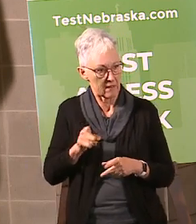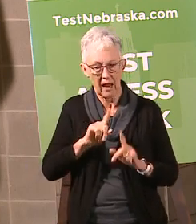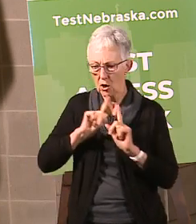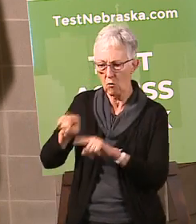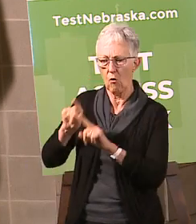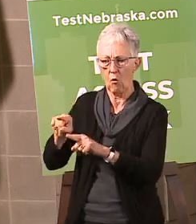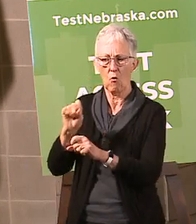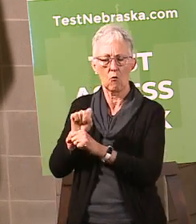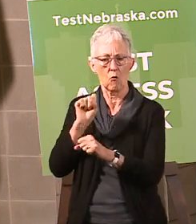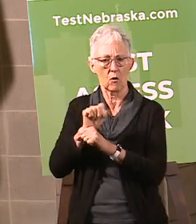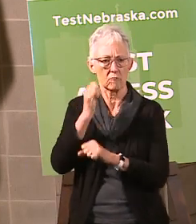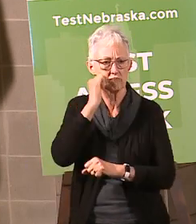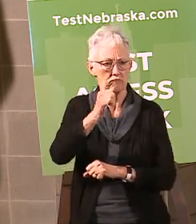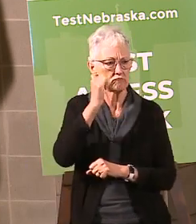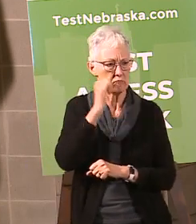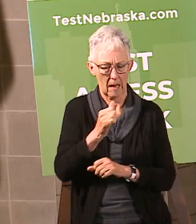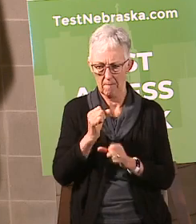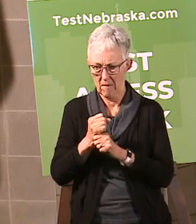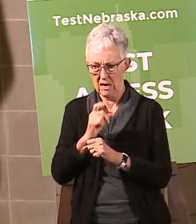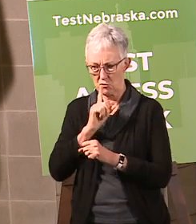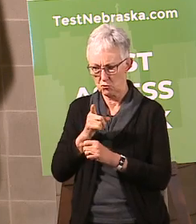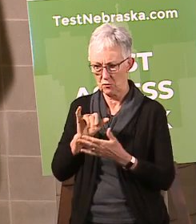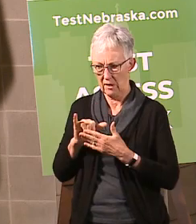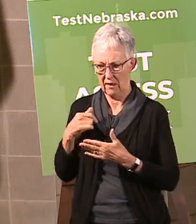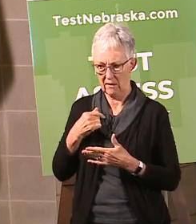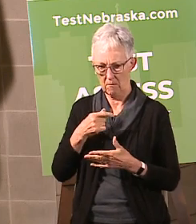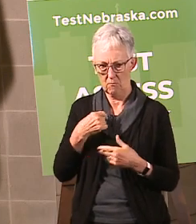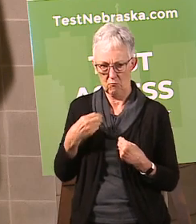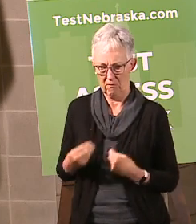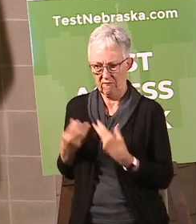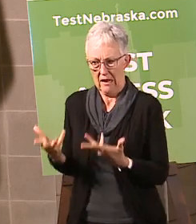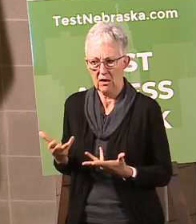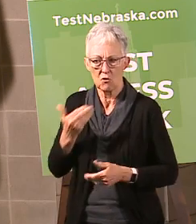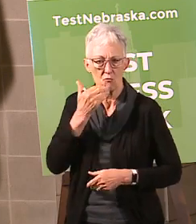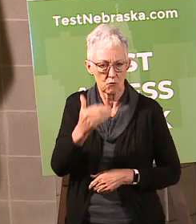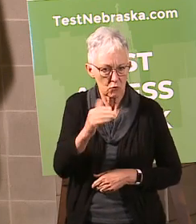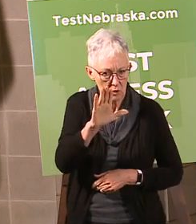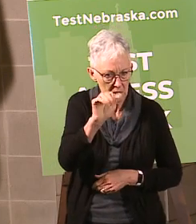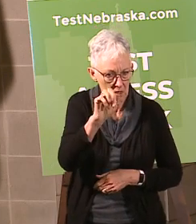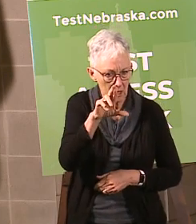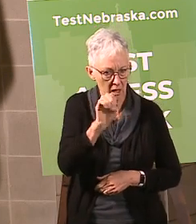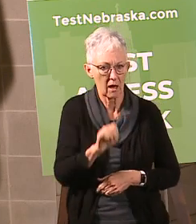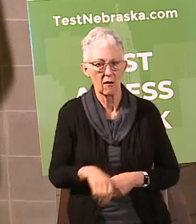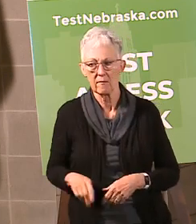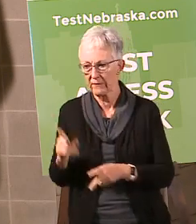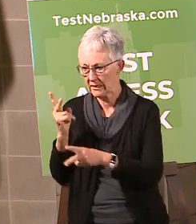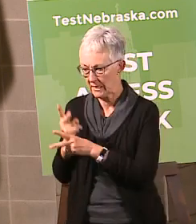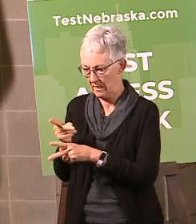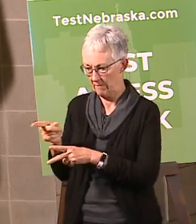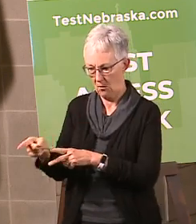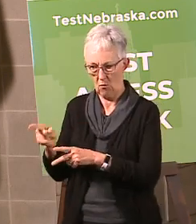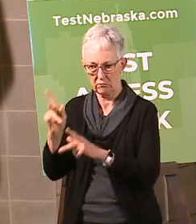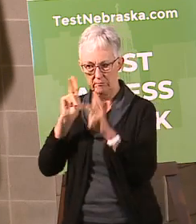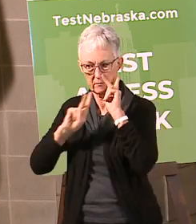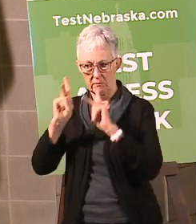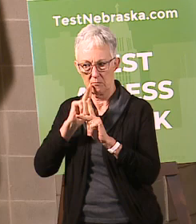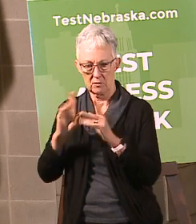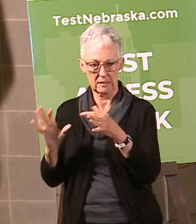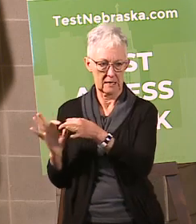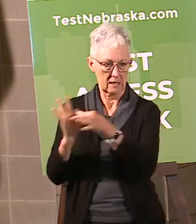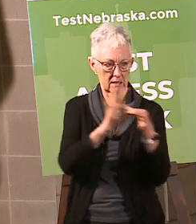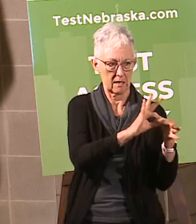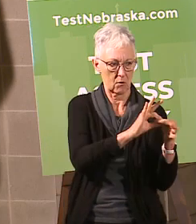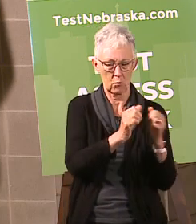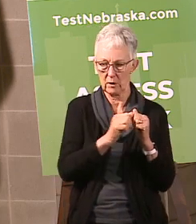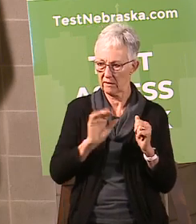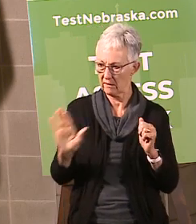quality, to make sure that we're connecting Nebraska's most vulnerable, those elders, with their family members in whatever way that looks like in today's